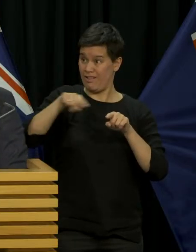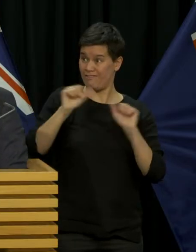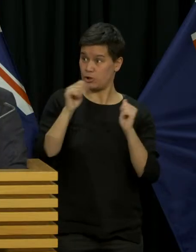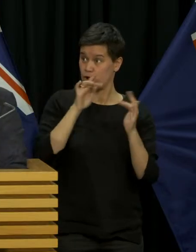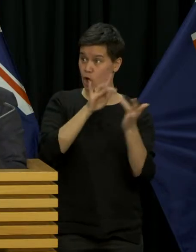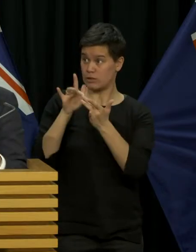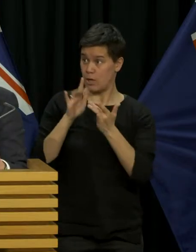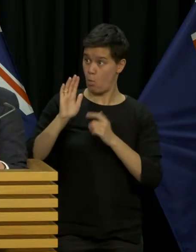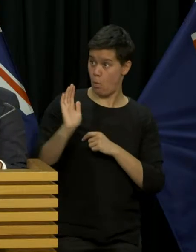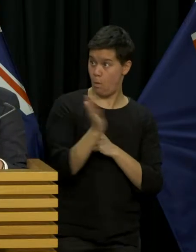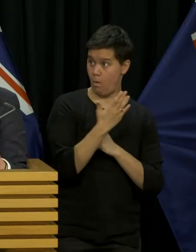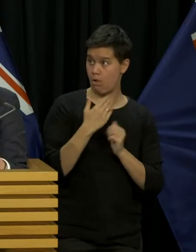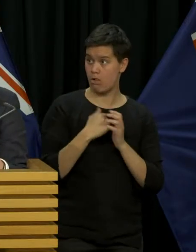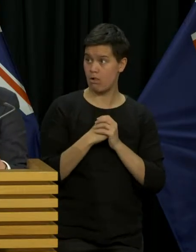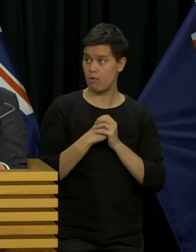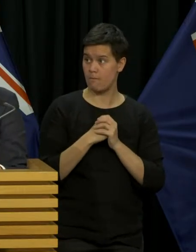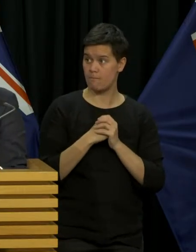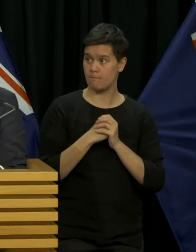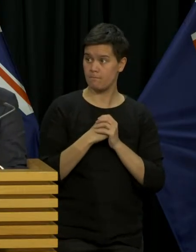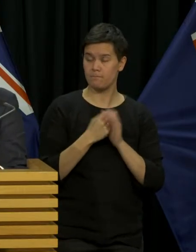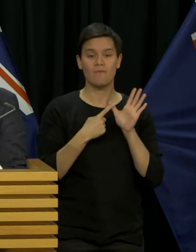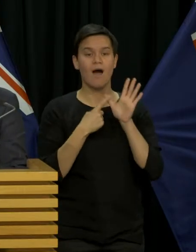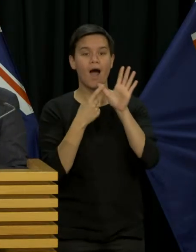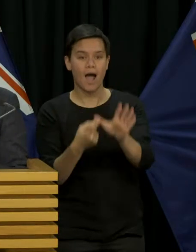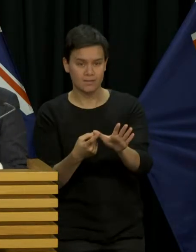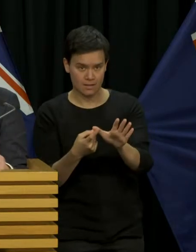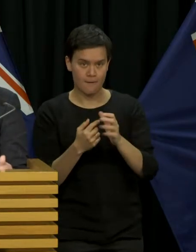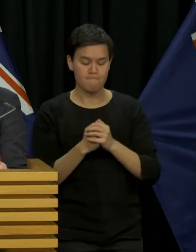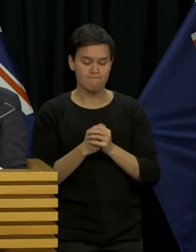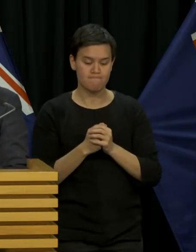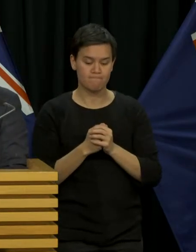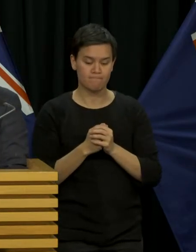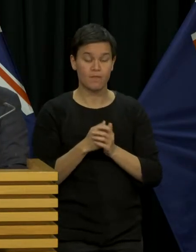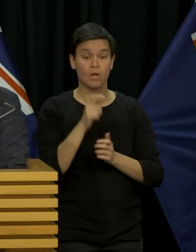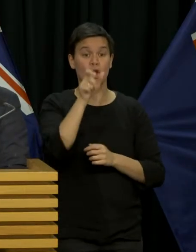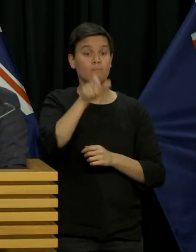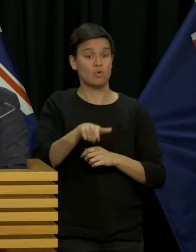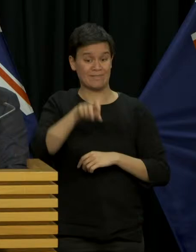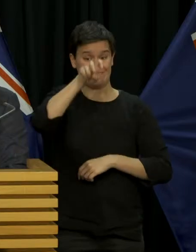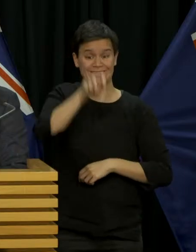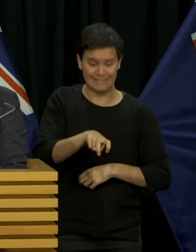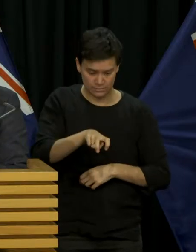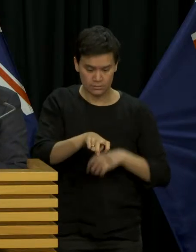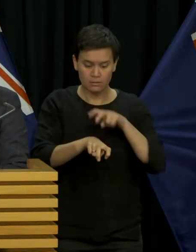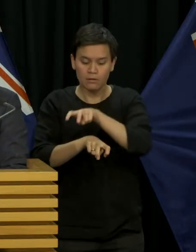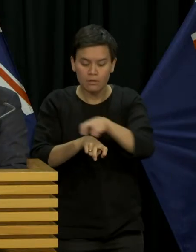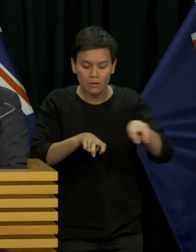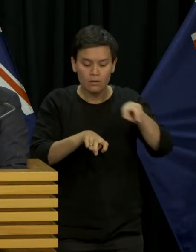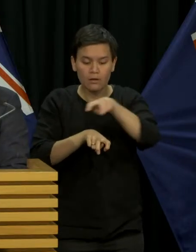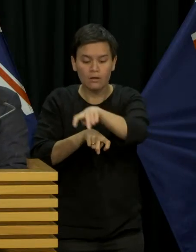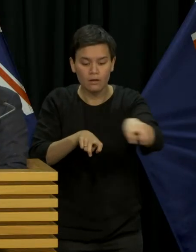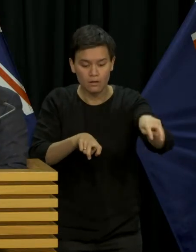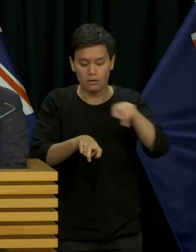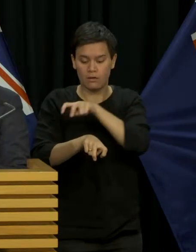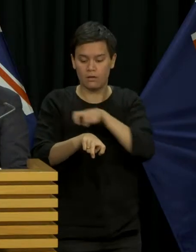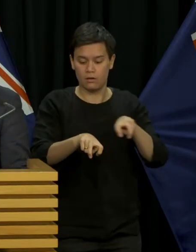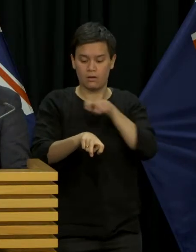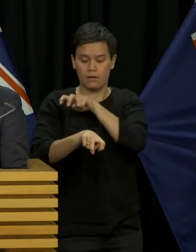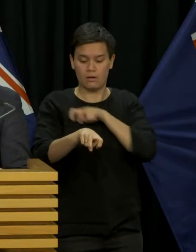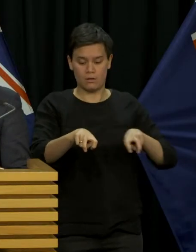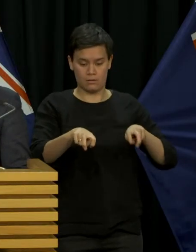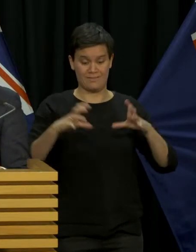priority, of course, was the people who would be deemed to be close contacts, so the rows in front and the rows behind. So they would have been the first priority,